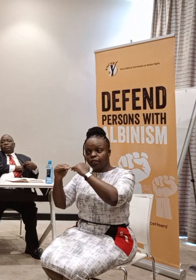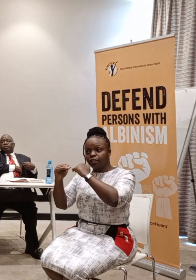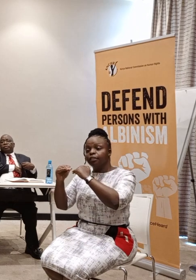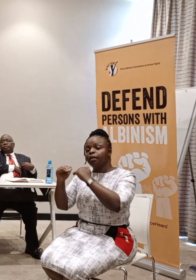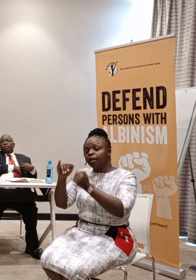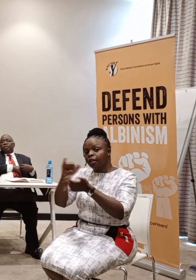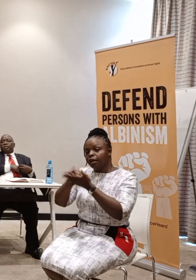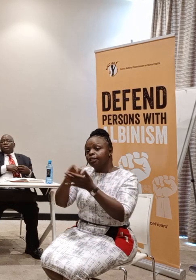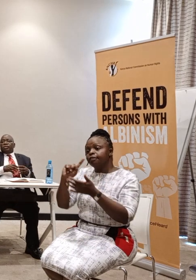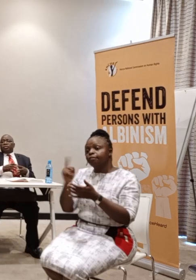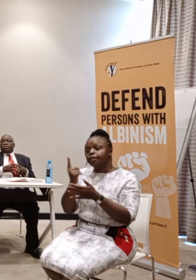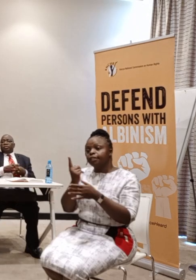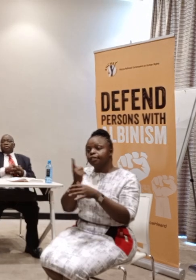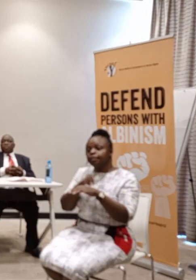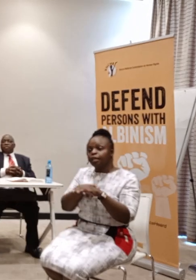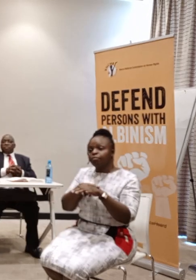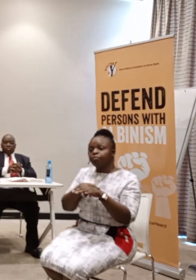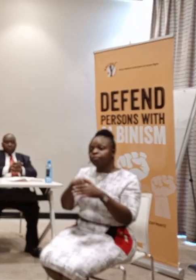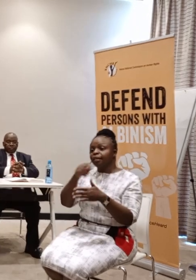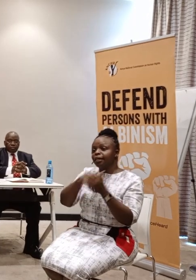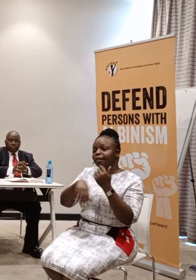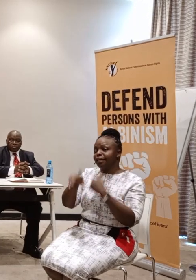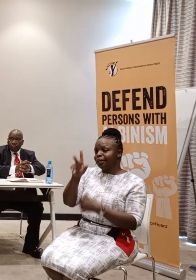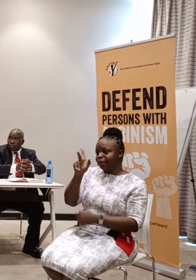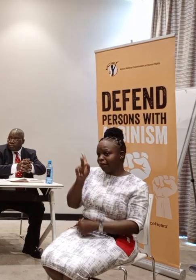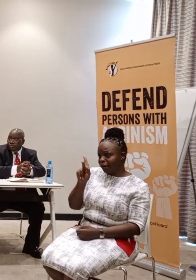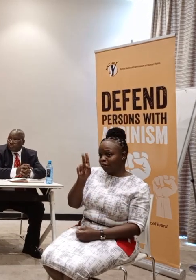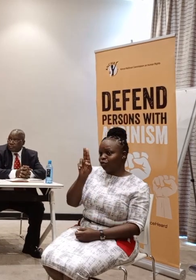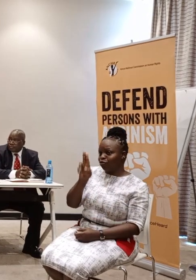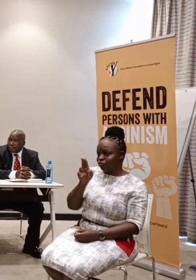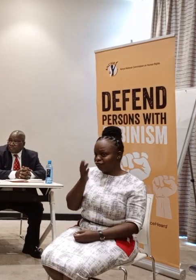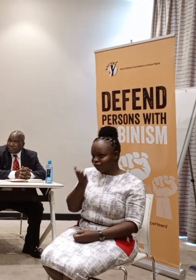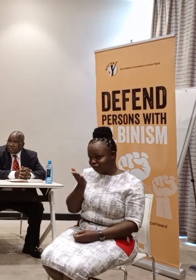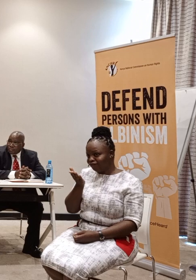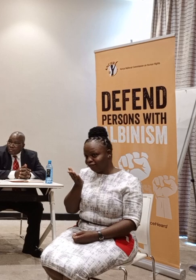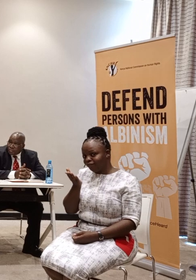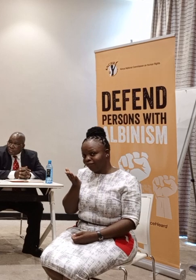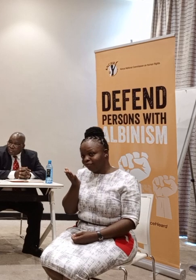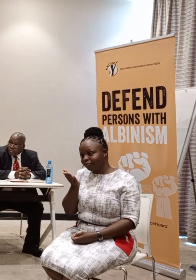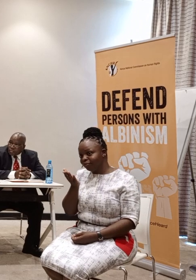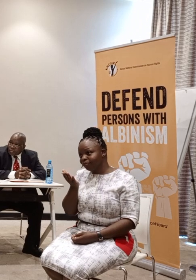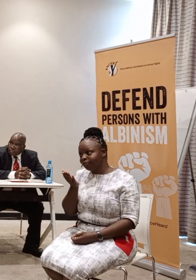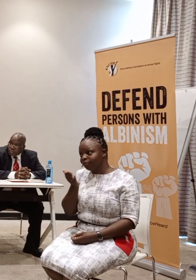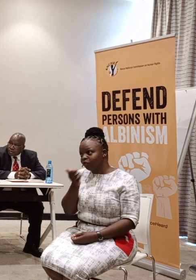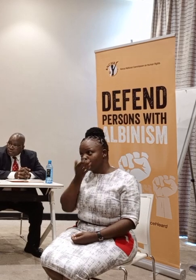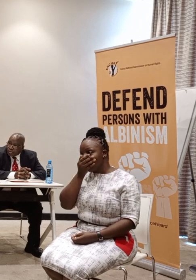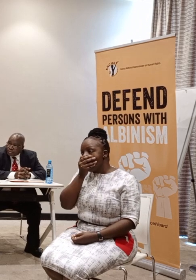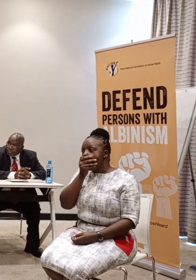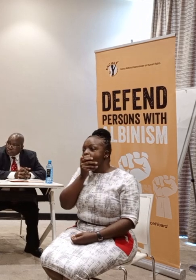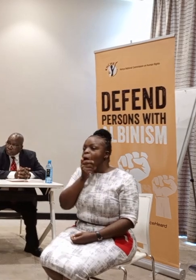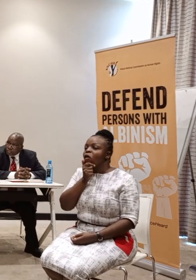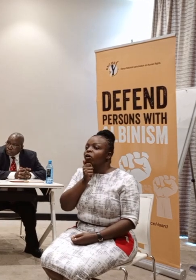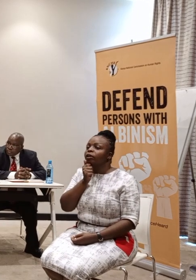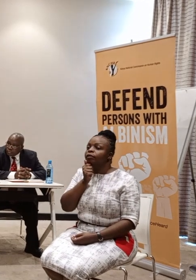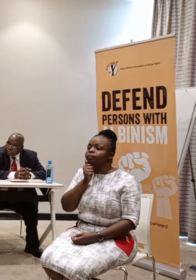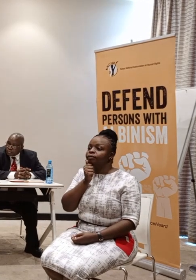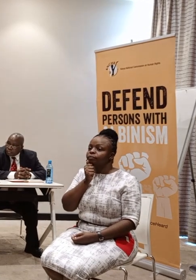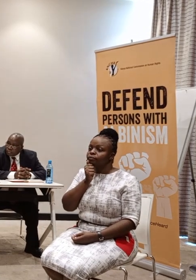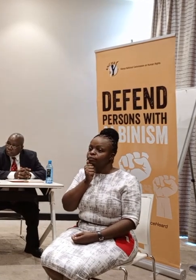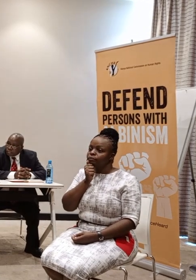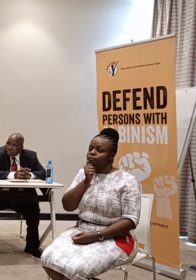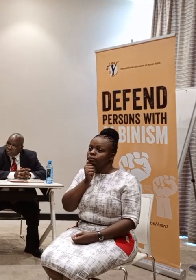time. At KU? Yes, yes. And you know, that banter that